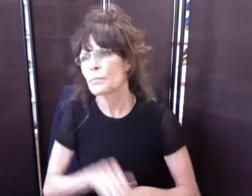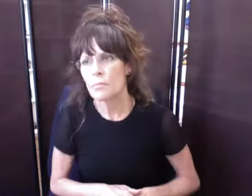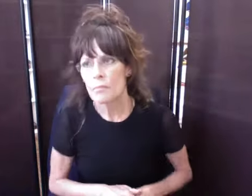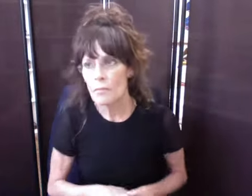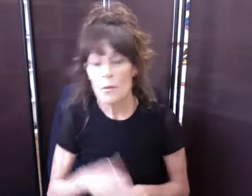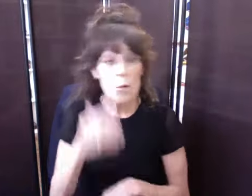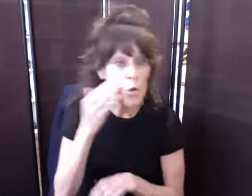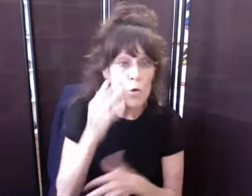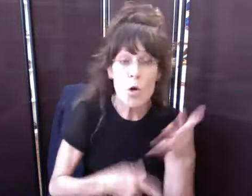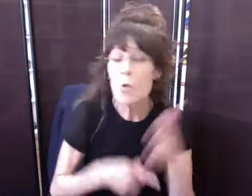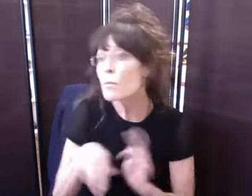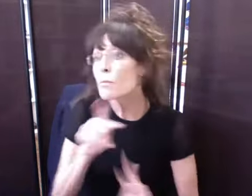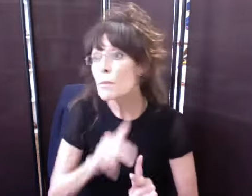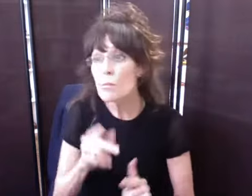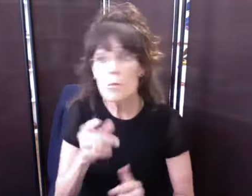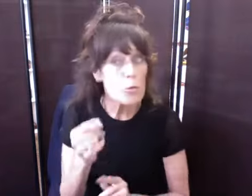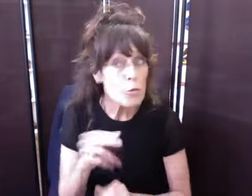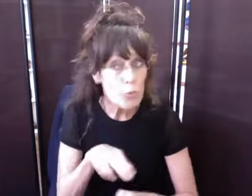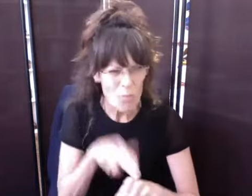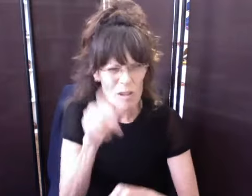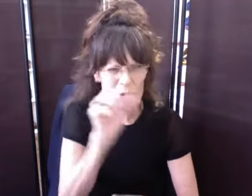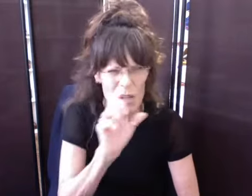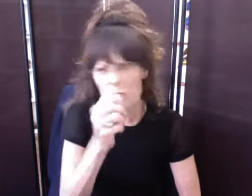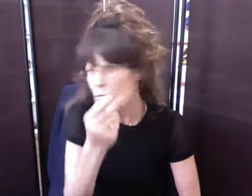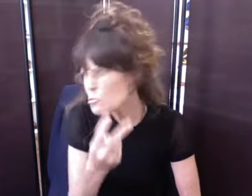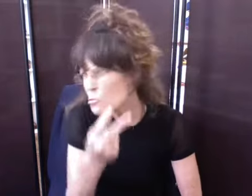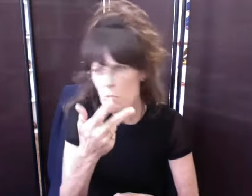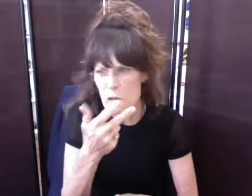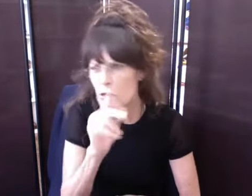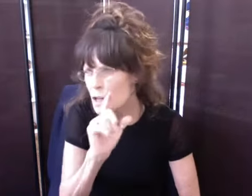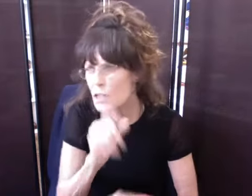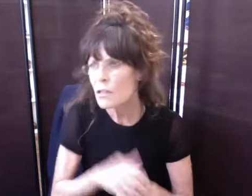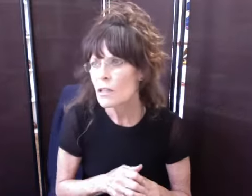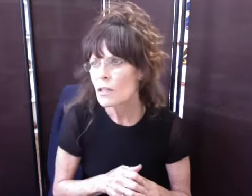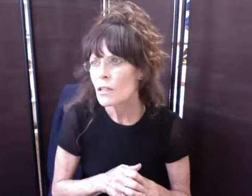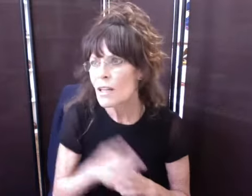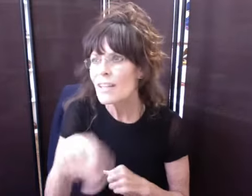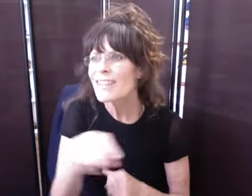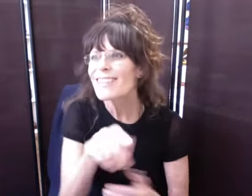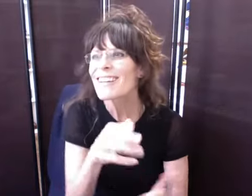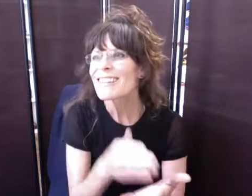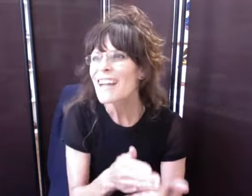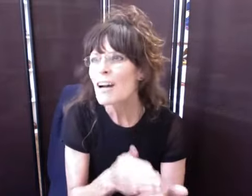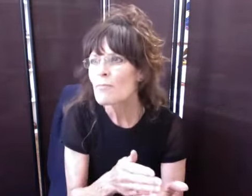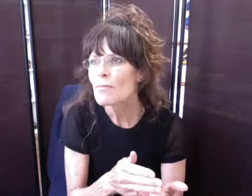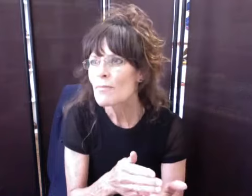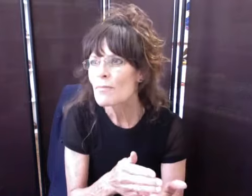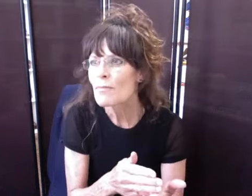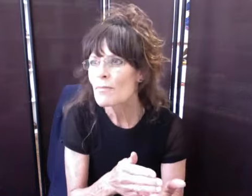do who are normal drinkers after a couple of 2-3 drinks? He says they stop. They stop. And that might